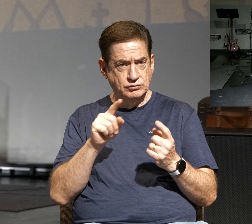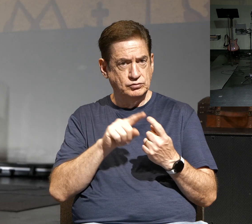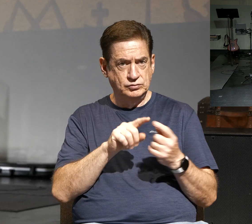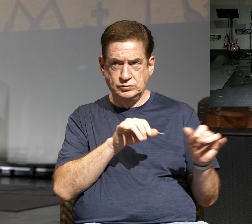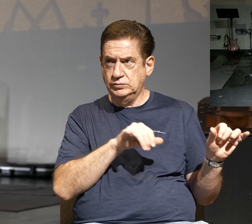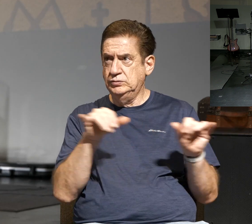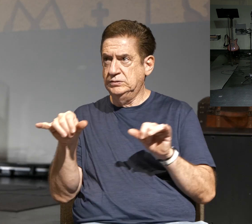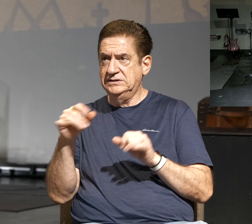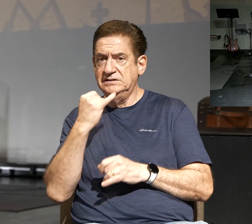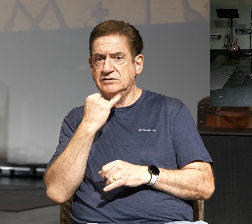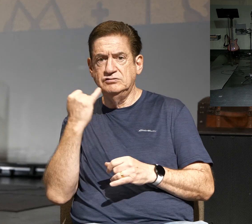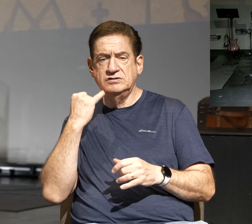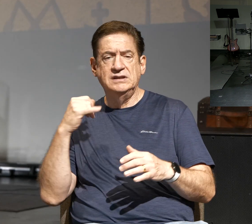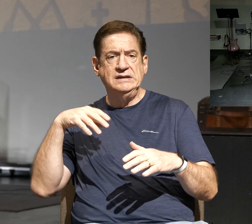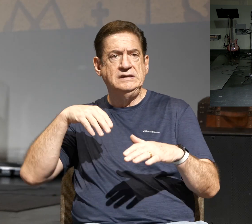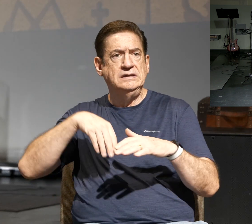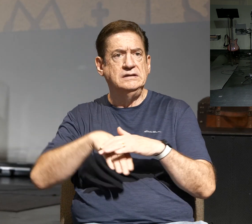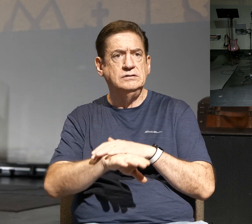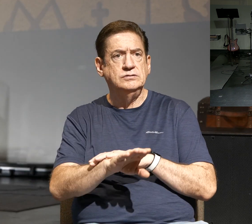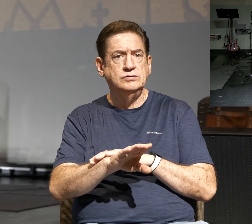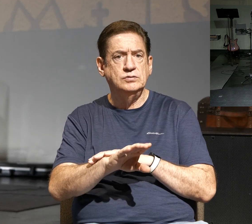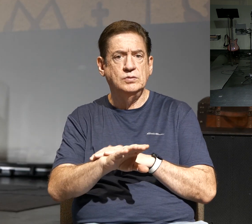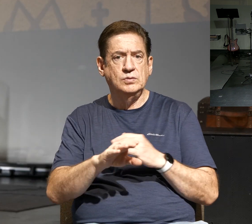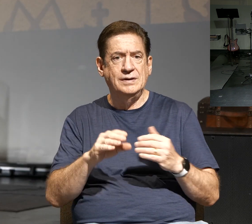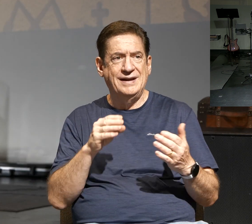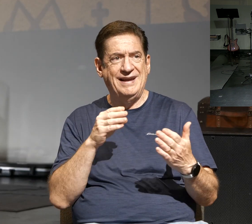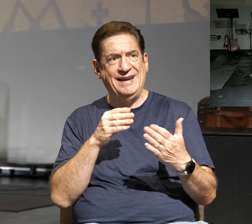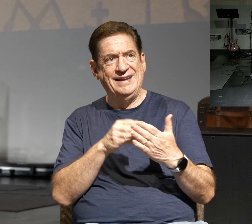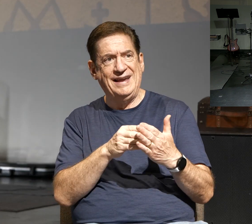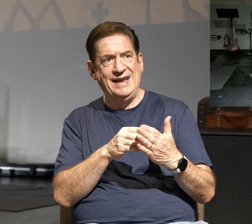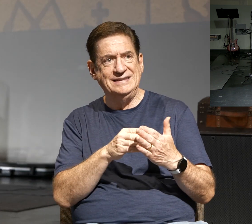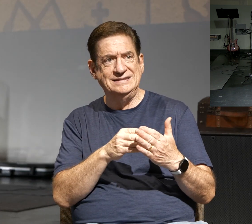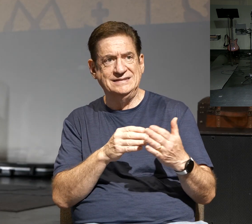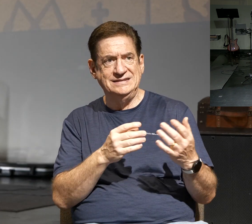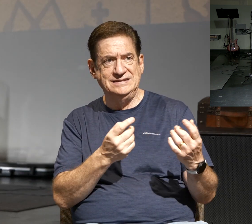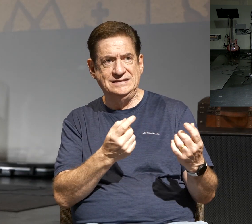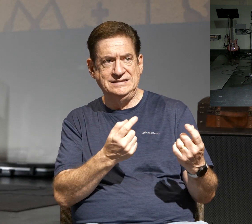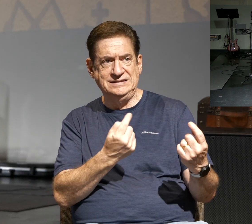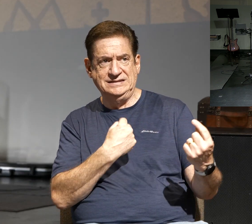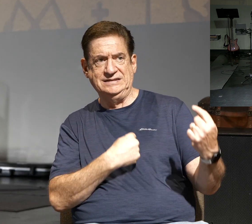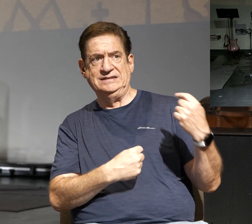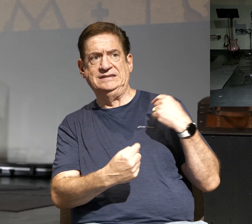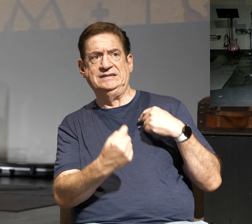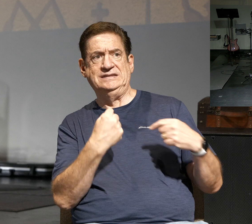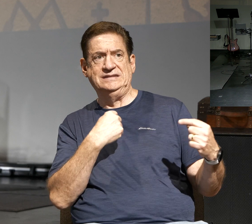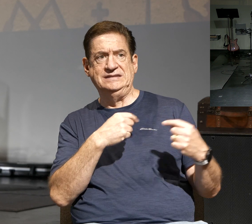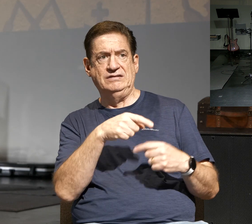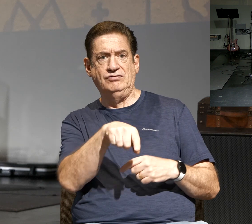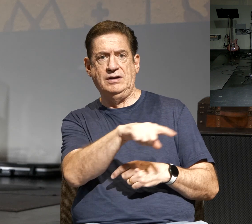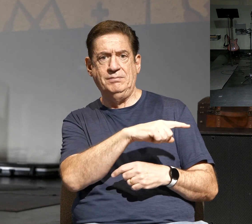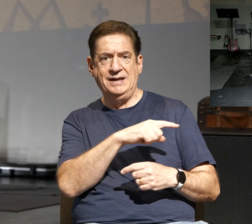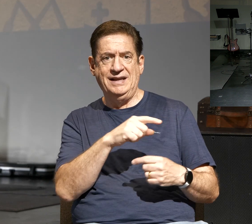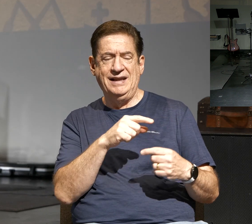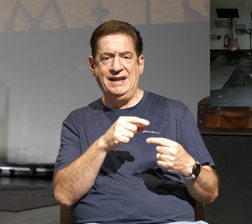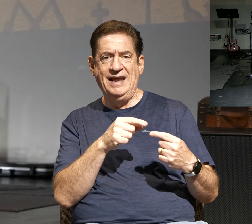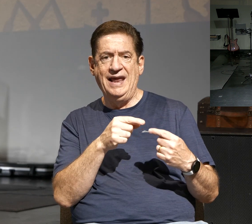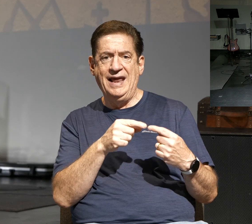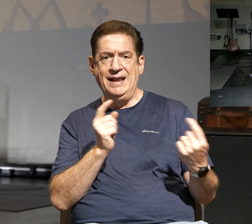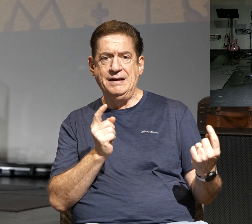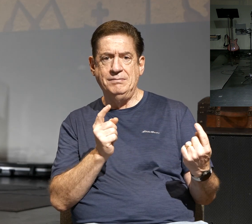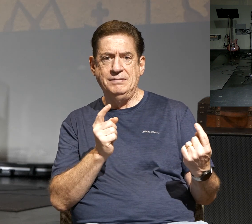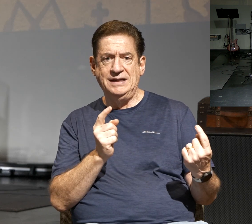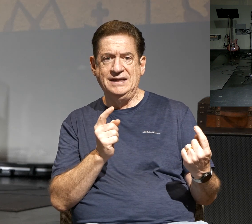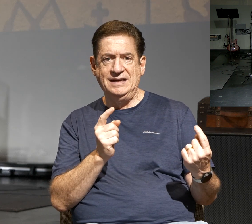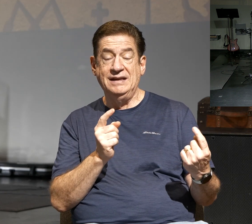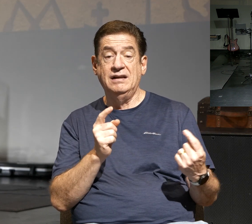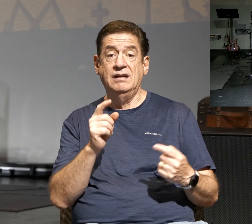be entered into against the assaults of the enemy as we claim our inheritance.